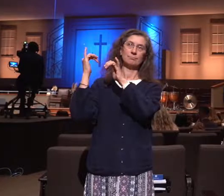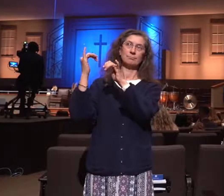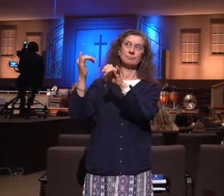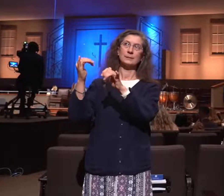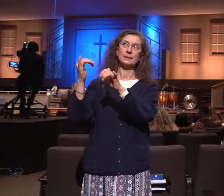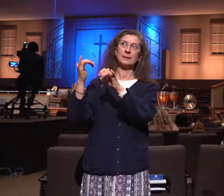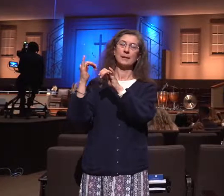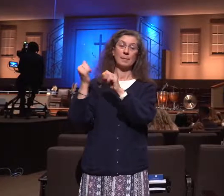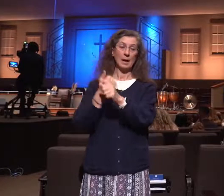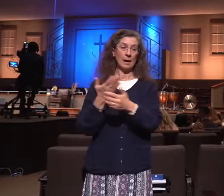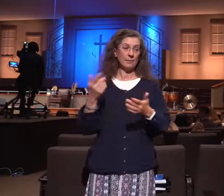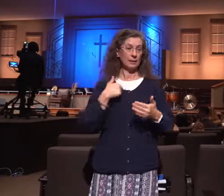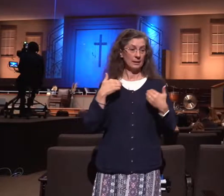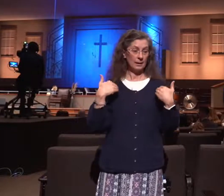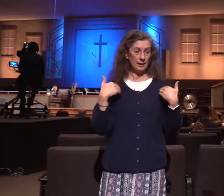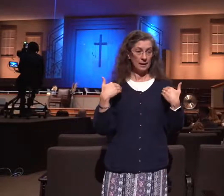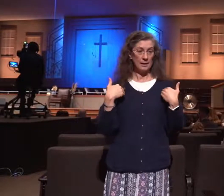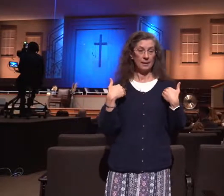Everything I have